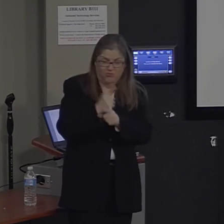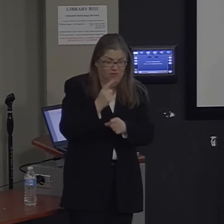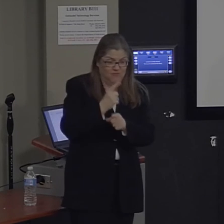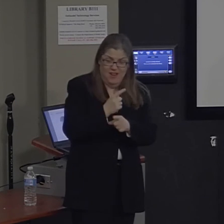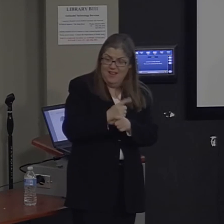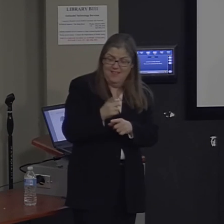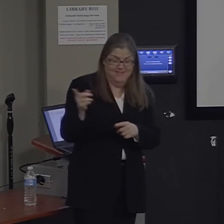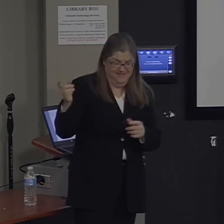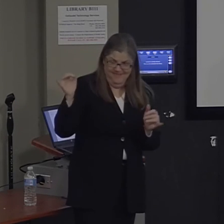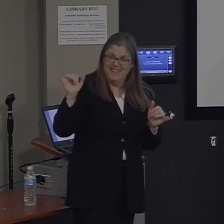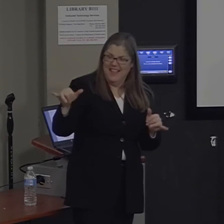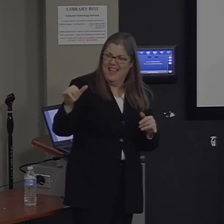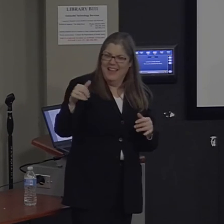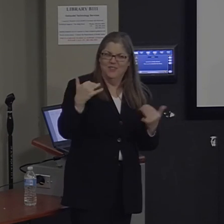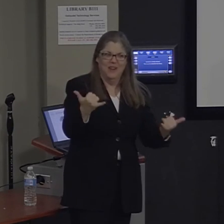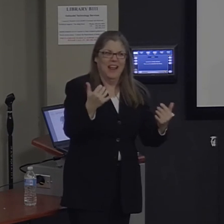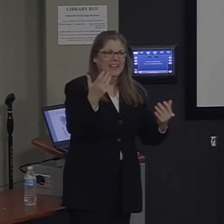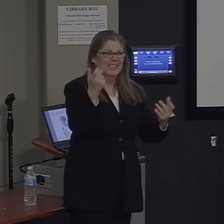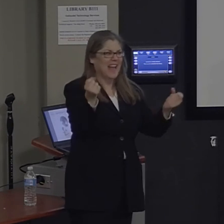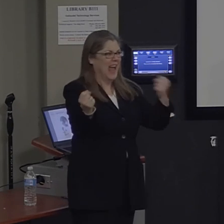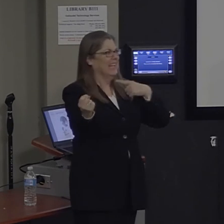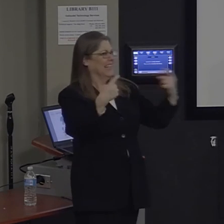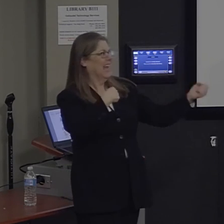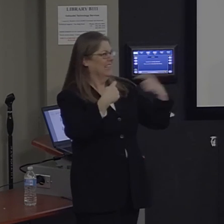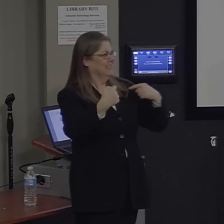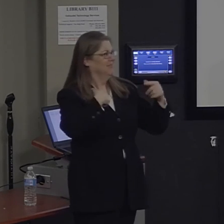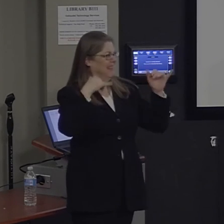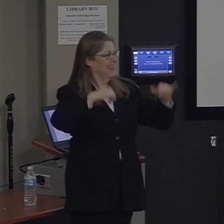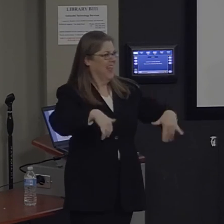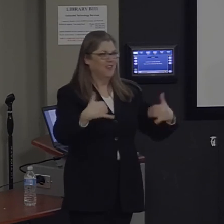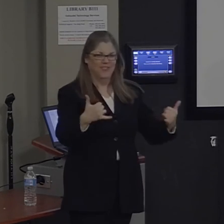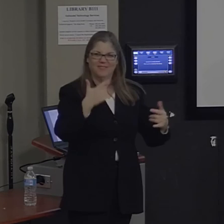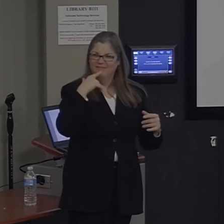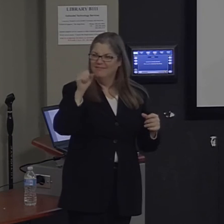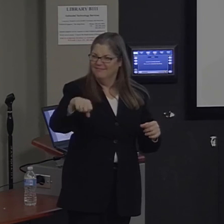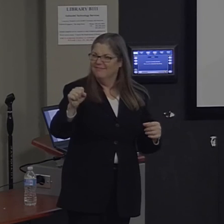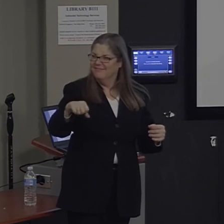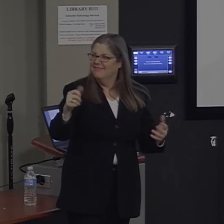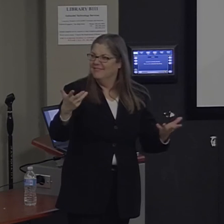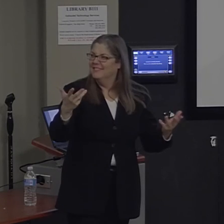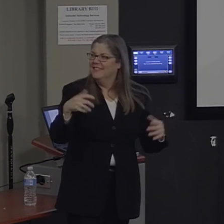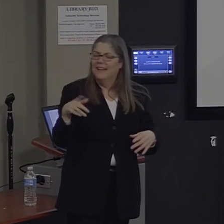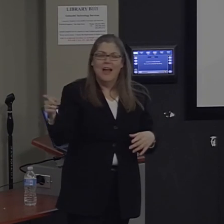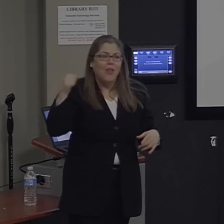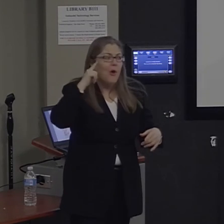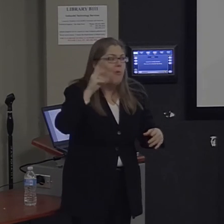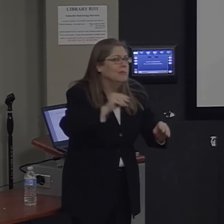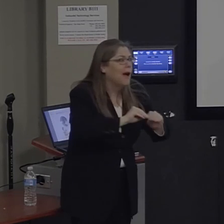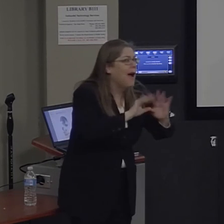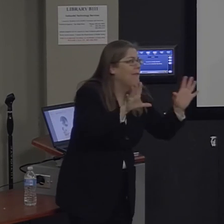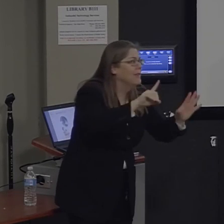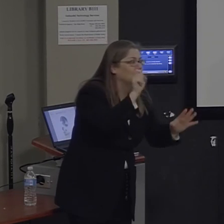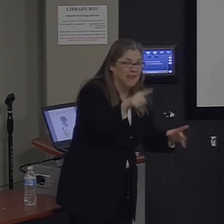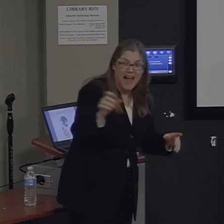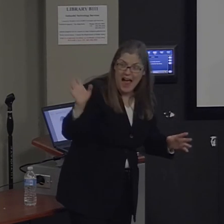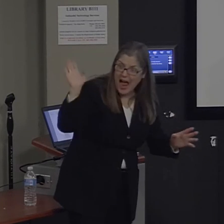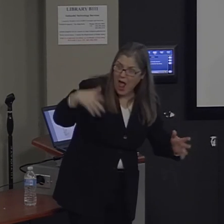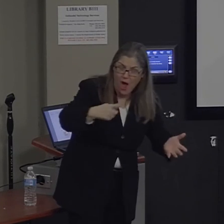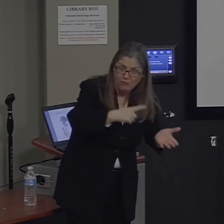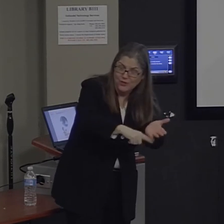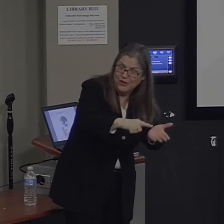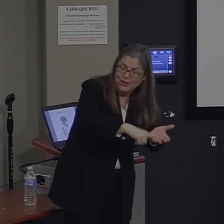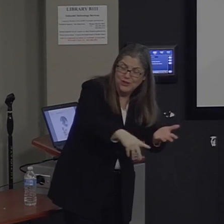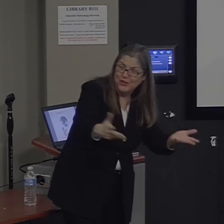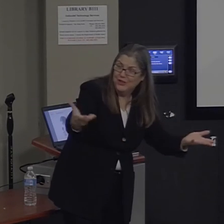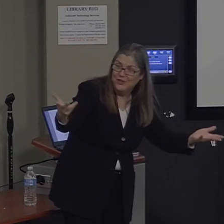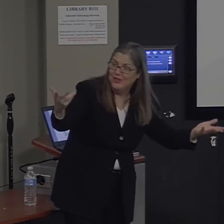person today to ask me that, and I think it's really interesting. I thought it was an obvious question. It is fairly obvious, but I hadn't thought